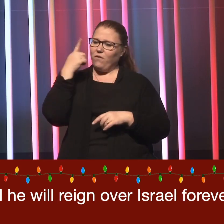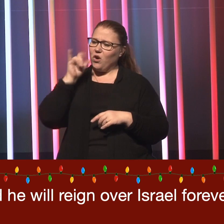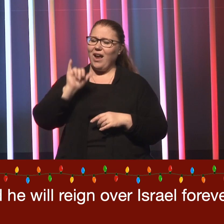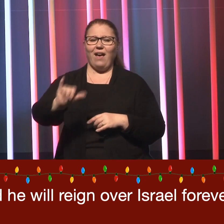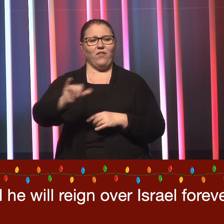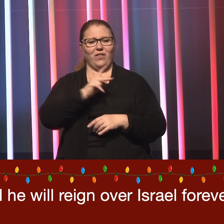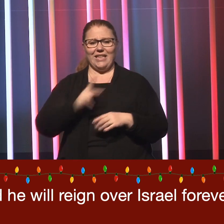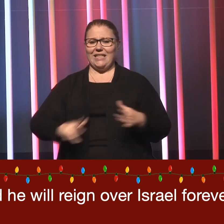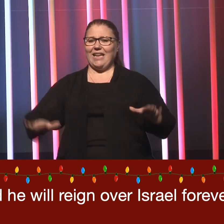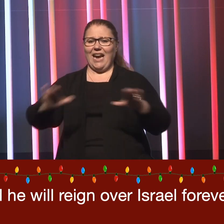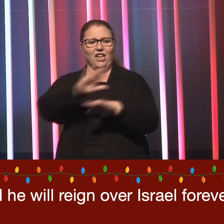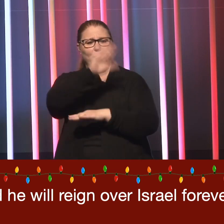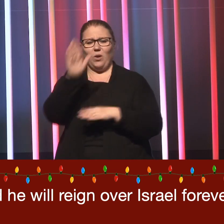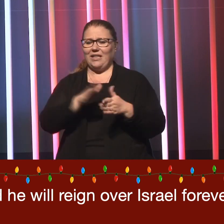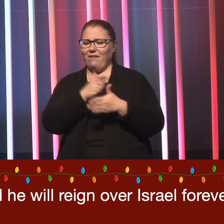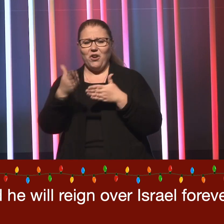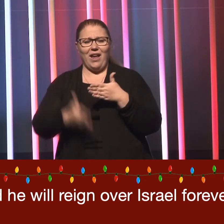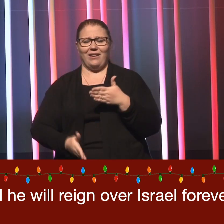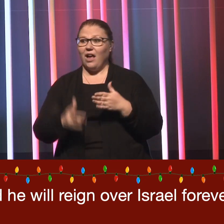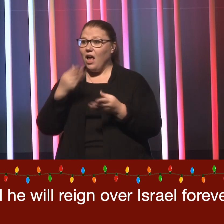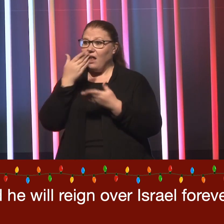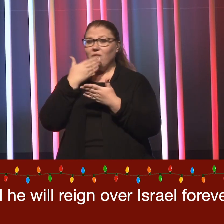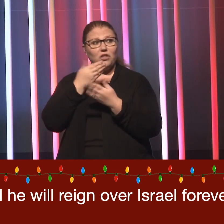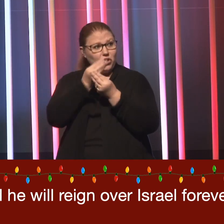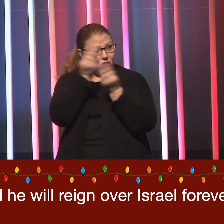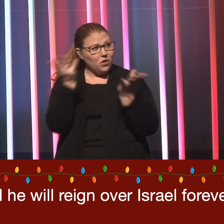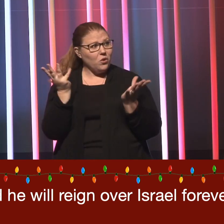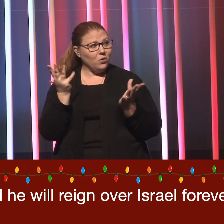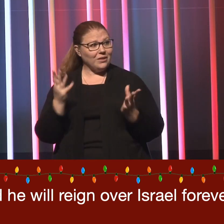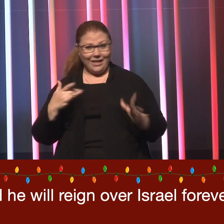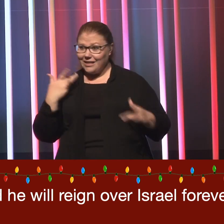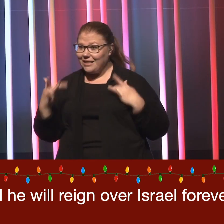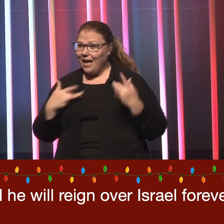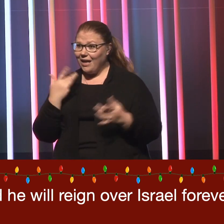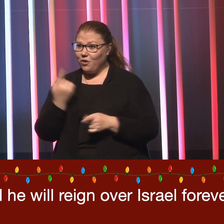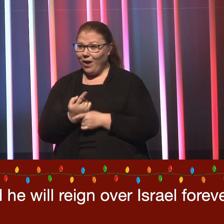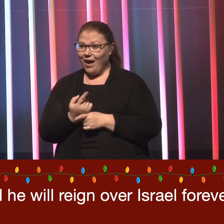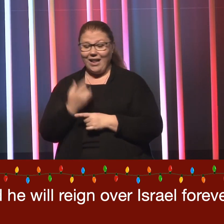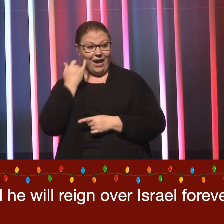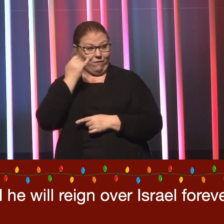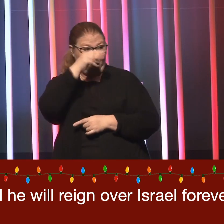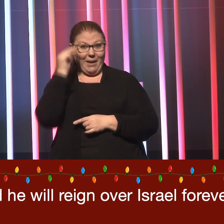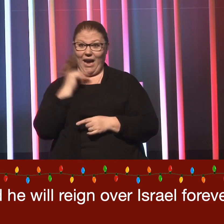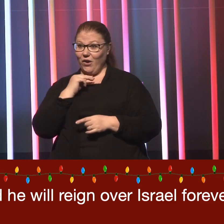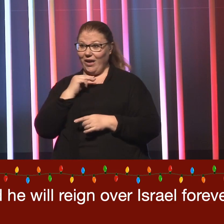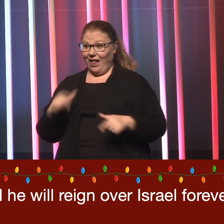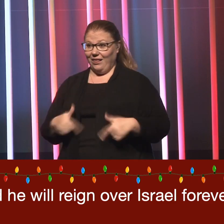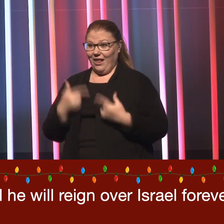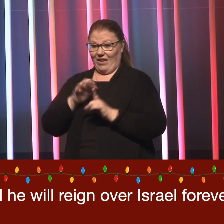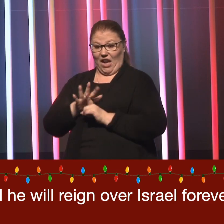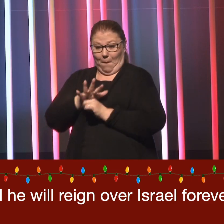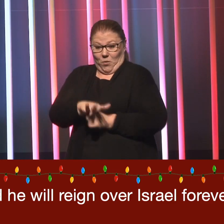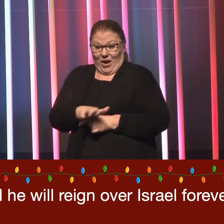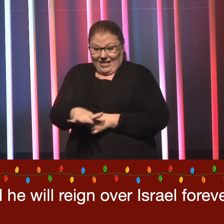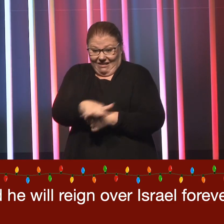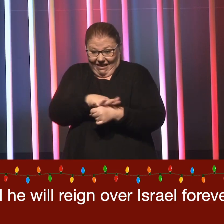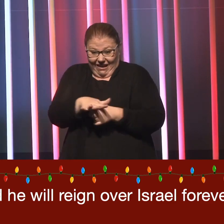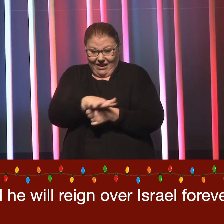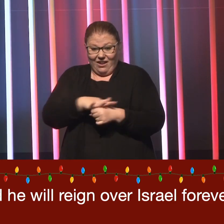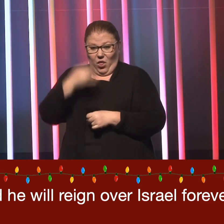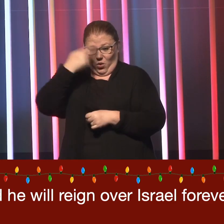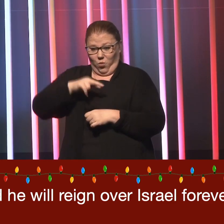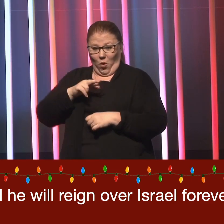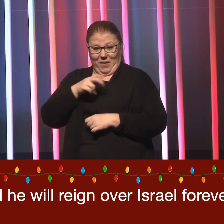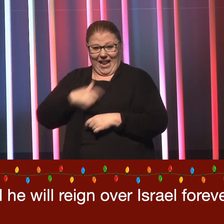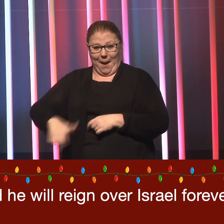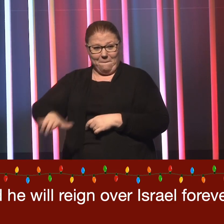kingdom will never end. Now that's really good news, right? That's exciting news if you're Mary. If you're living in an oppressed land, the Roman Empire is there.